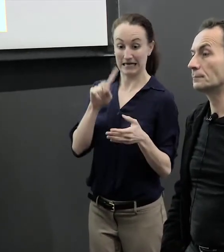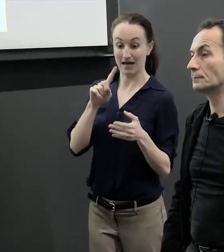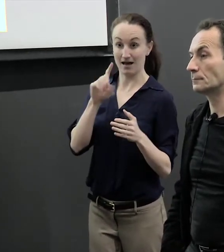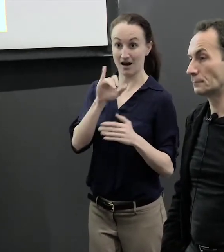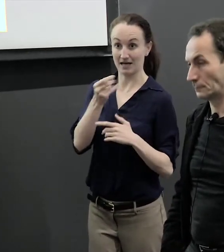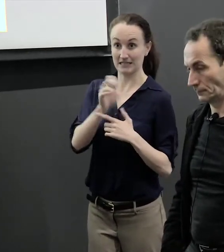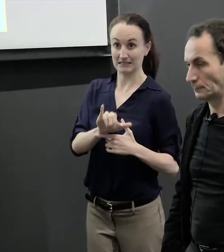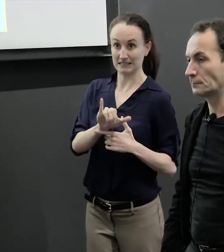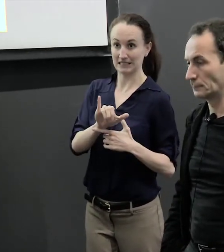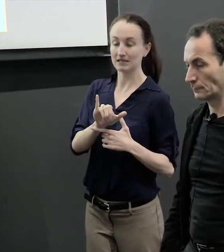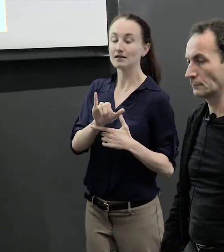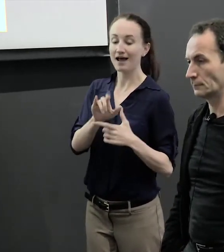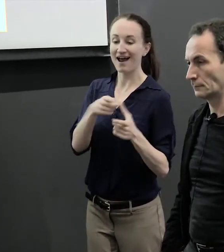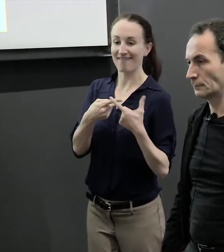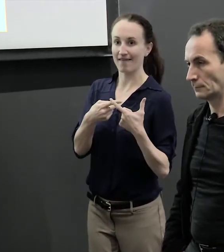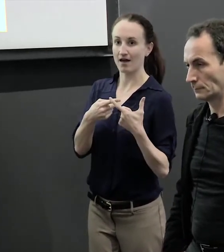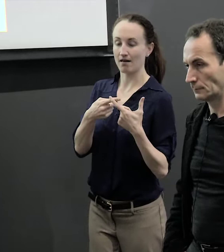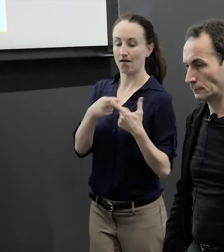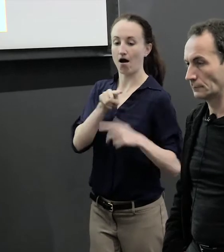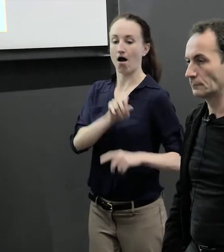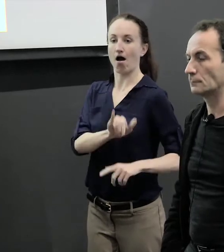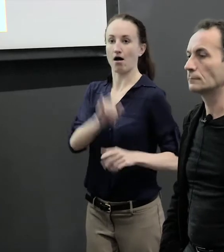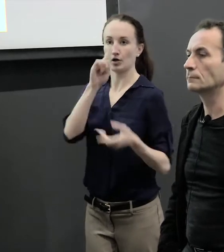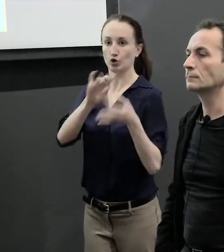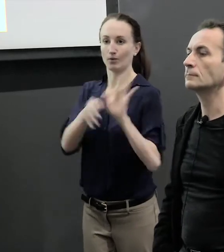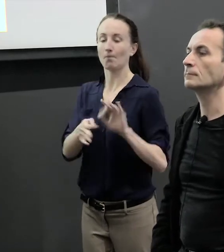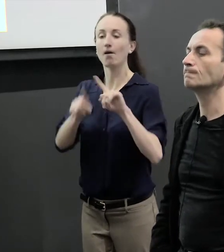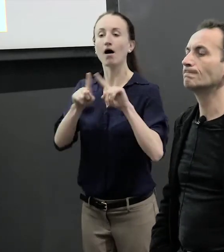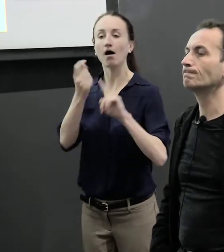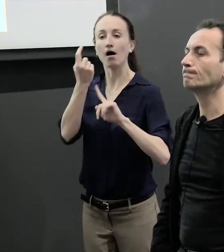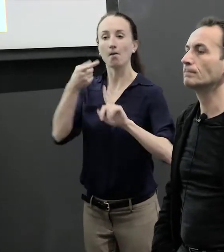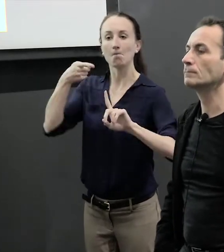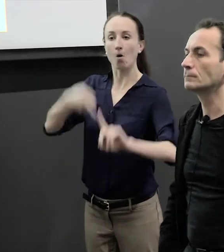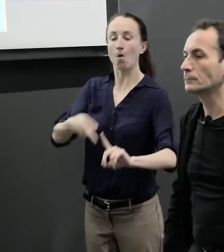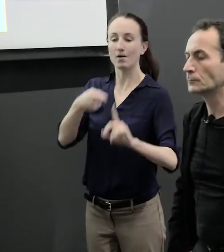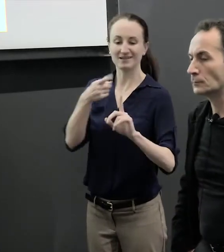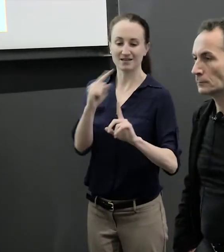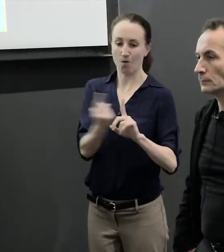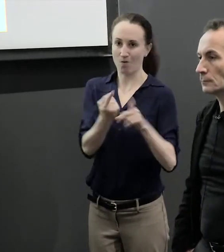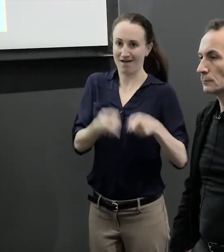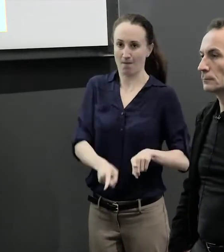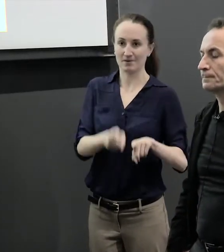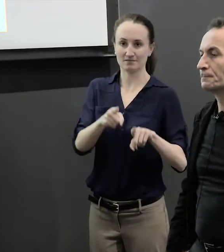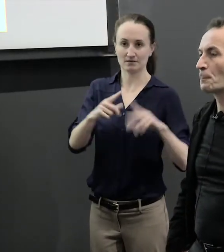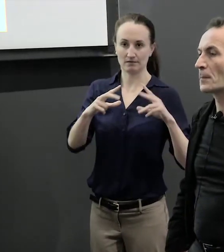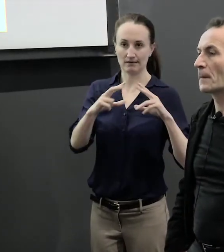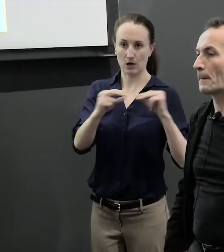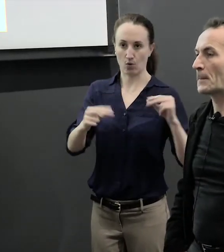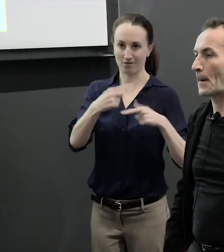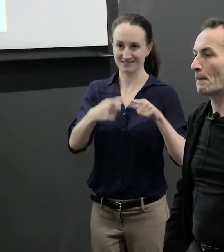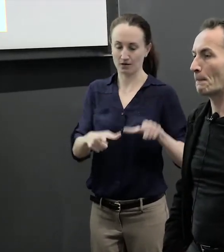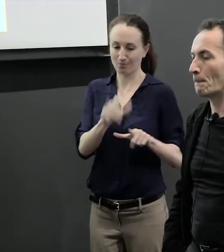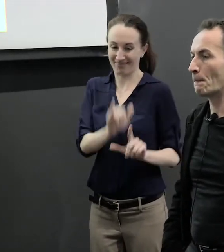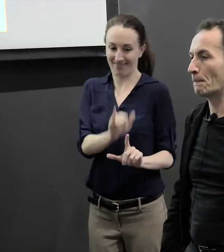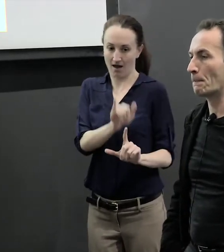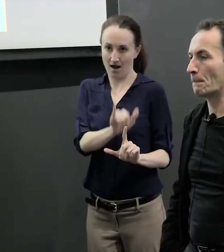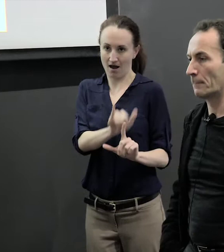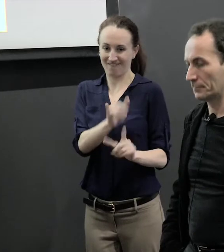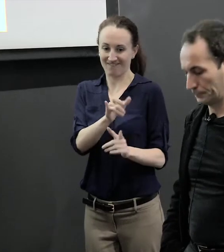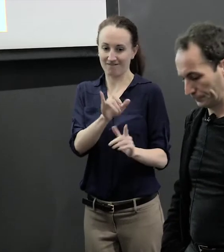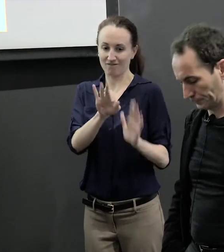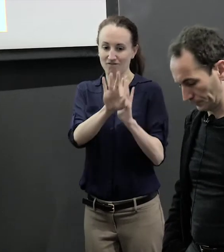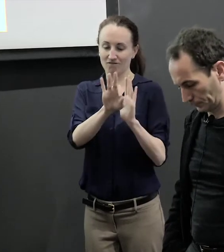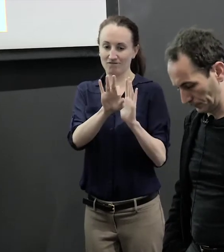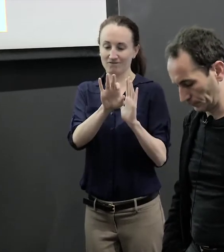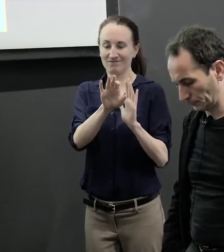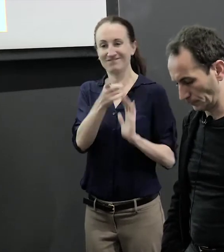develops in later cohorts in the graph and language. So the point, one of the points there is that it's a complex thing to develop, right? So people don't